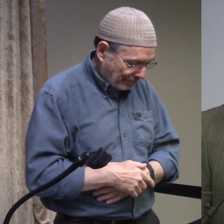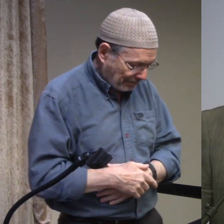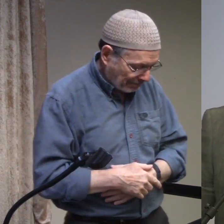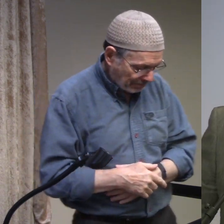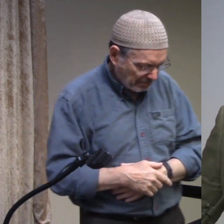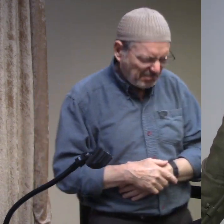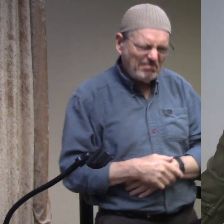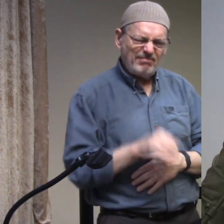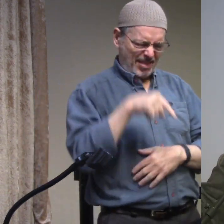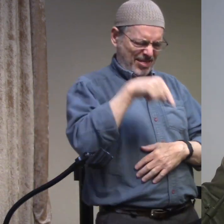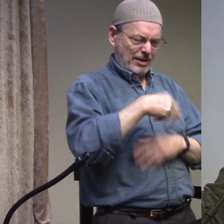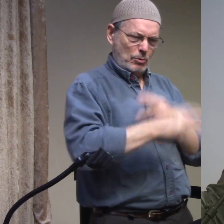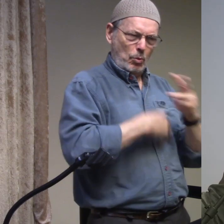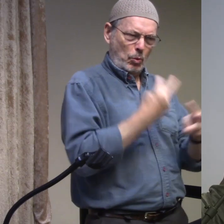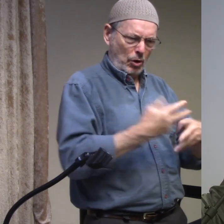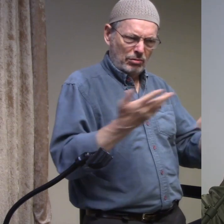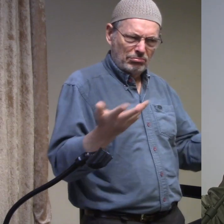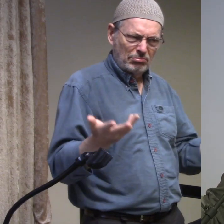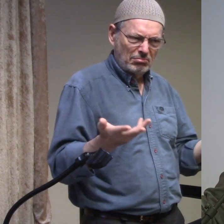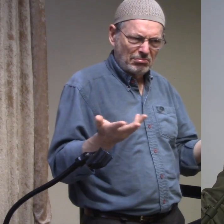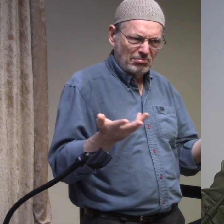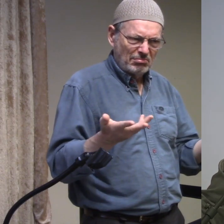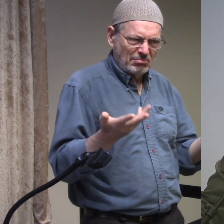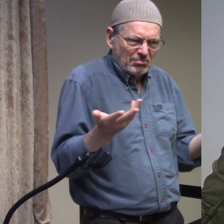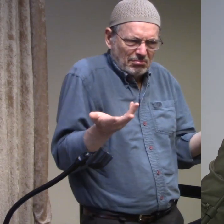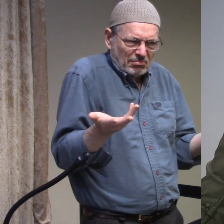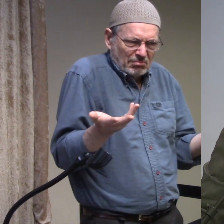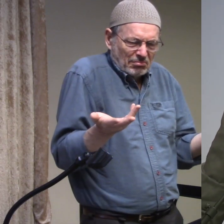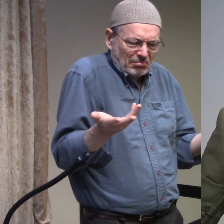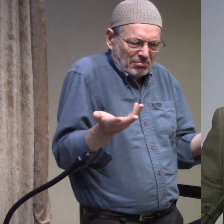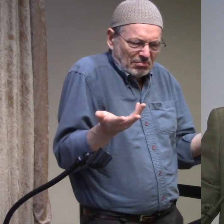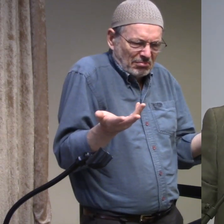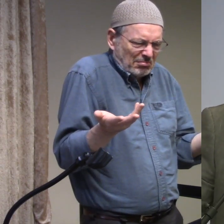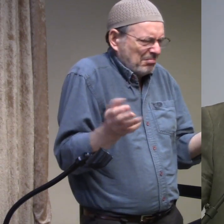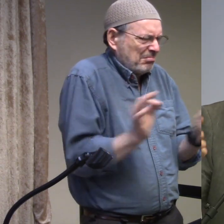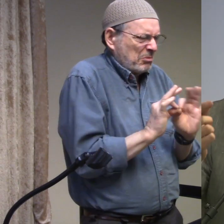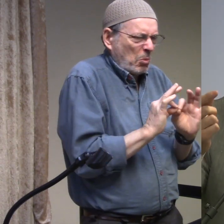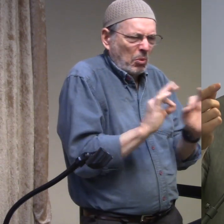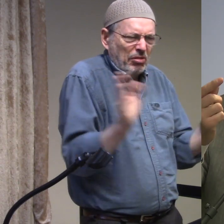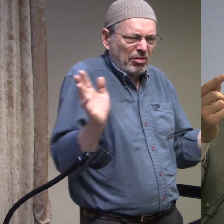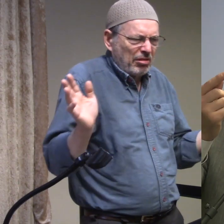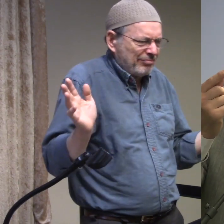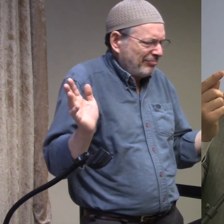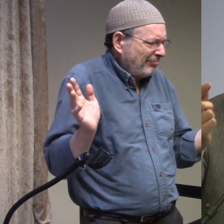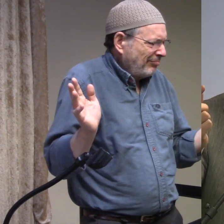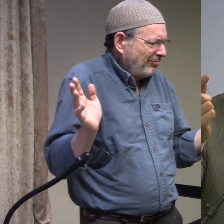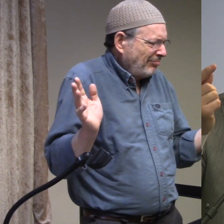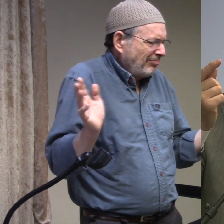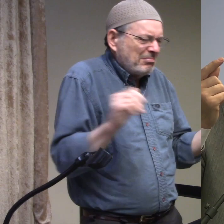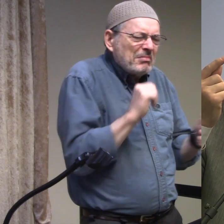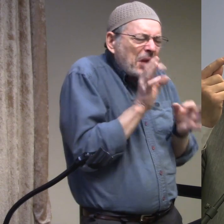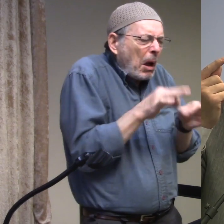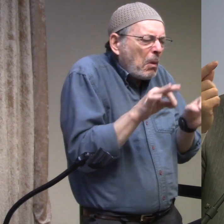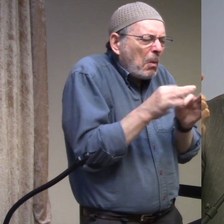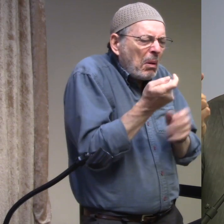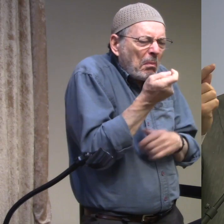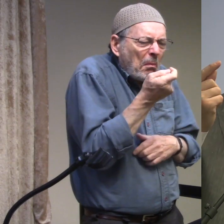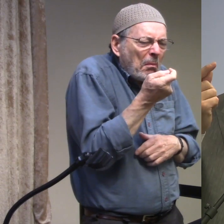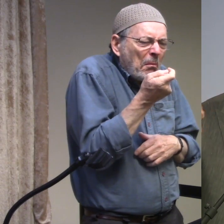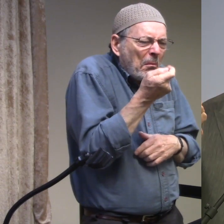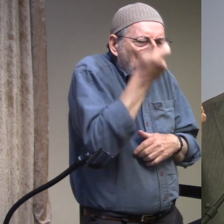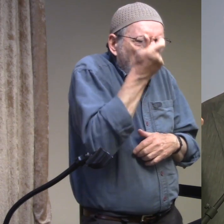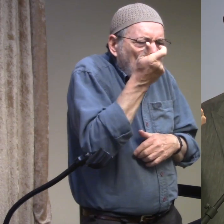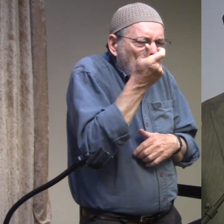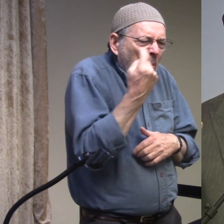And what is this world that is not even worth one